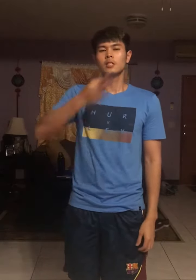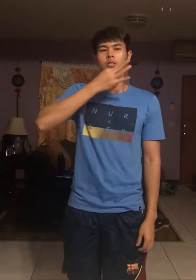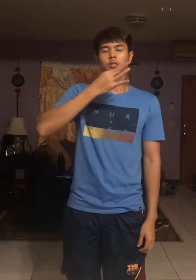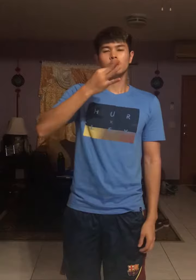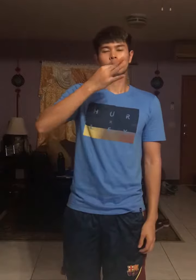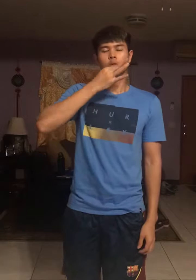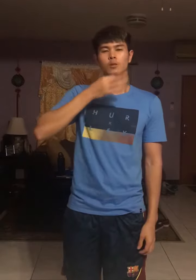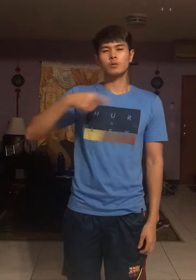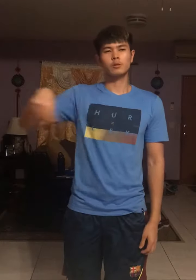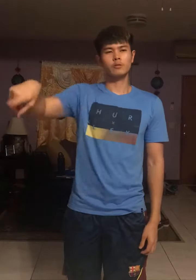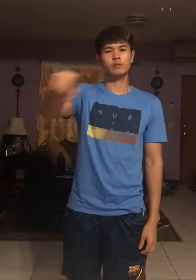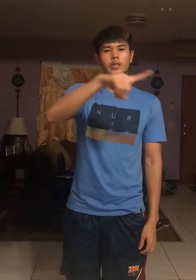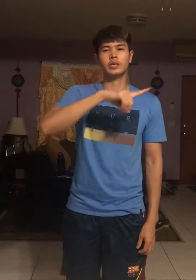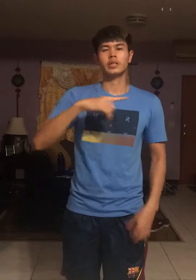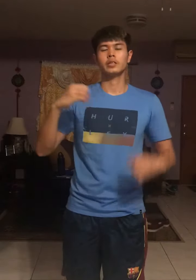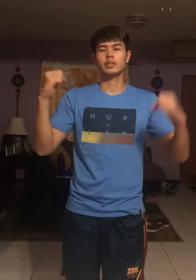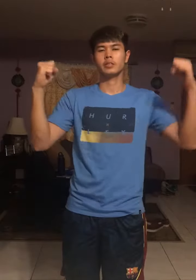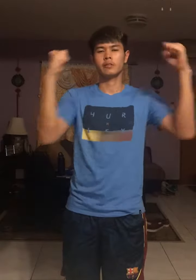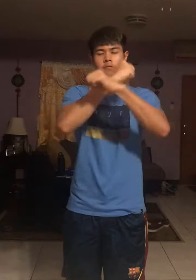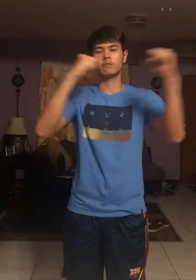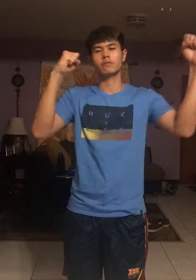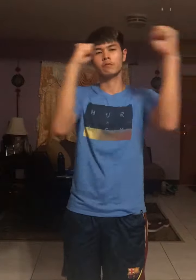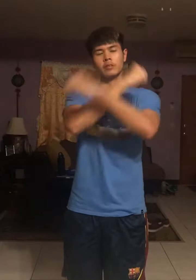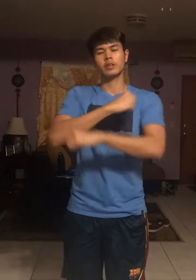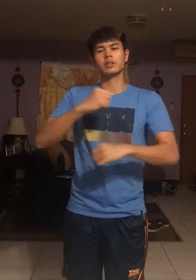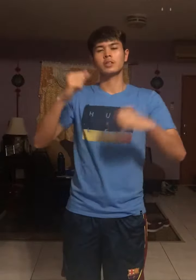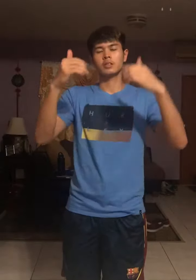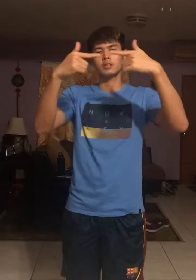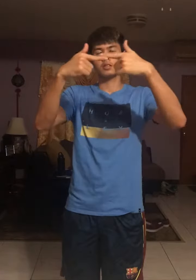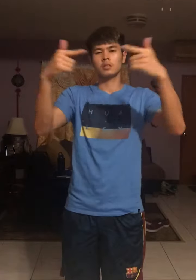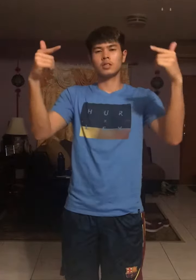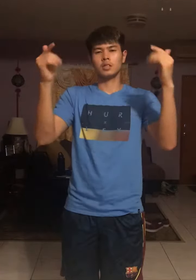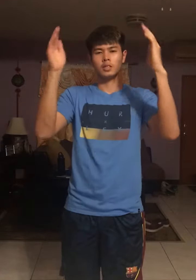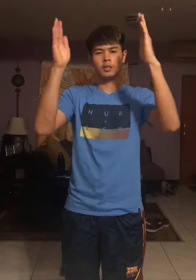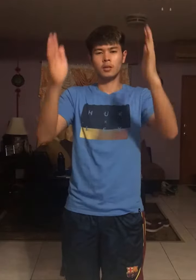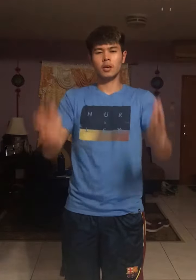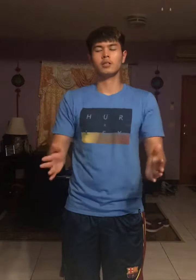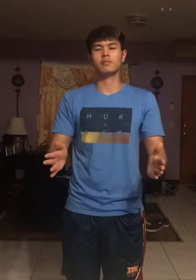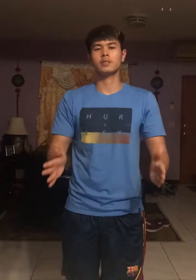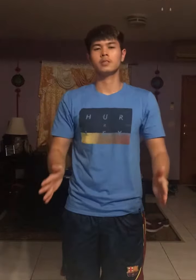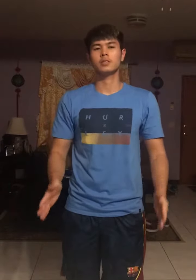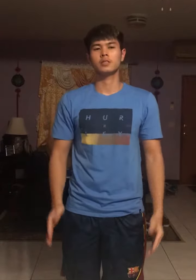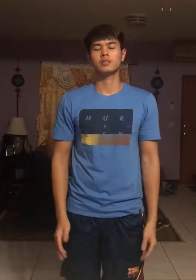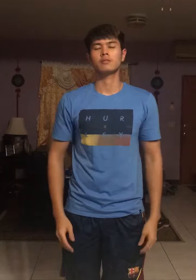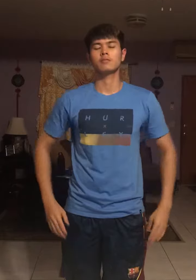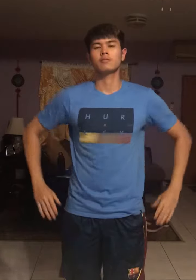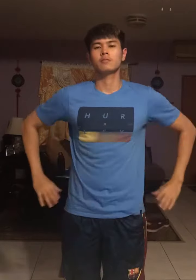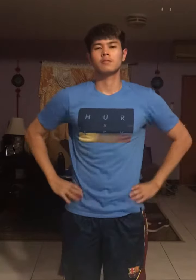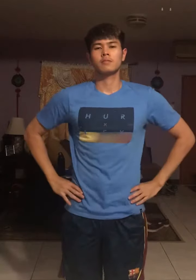Time is racing toward us Till the Huns arrive